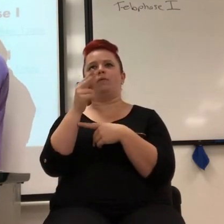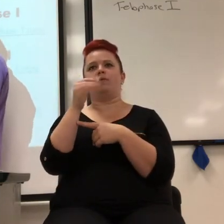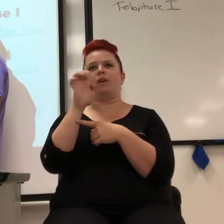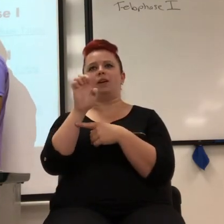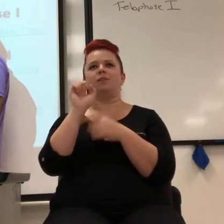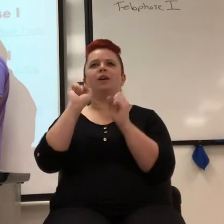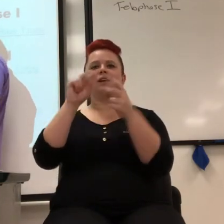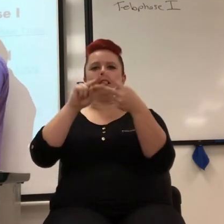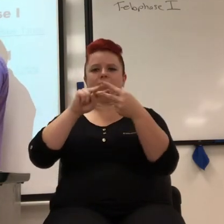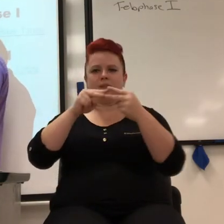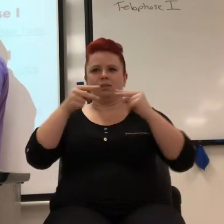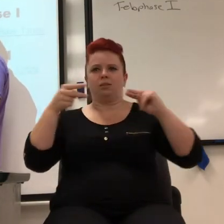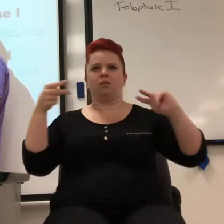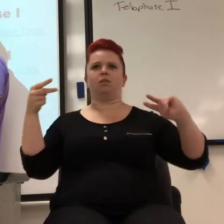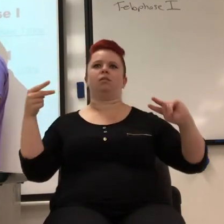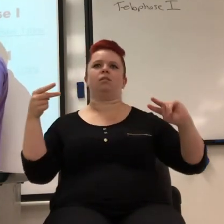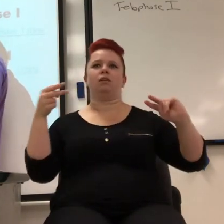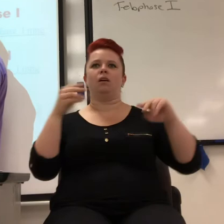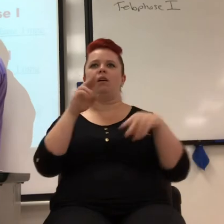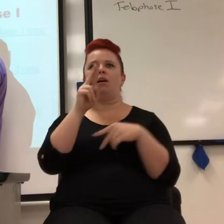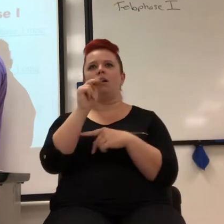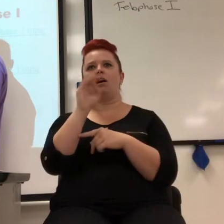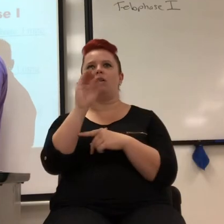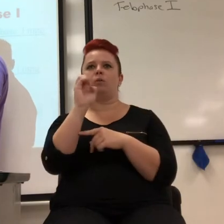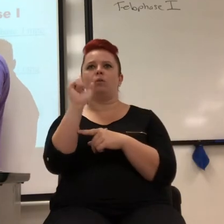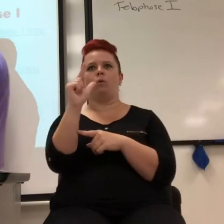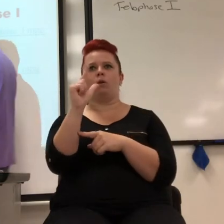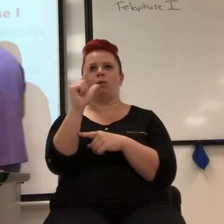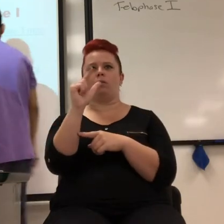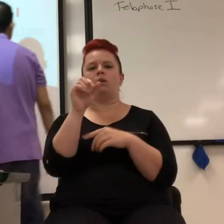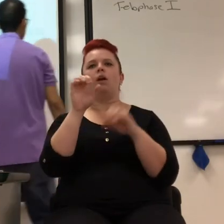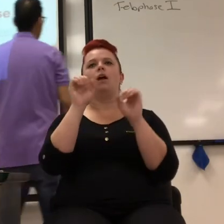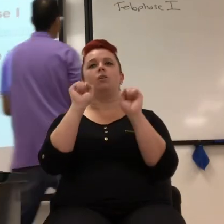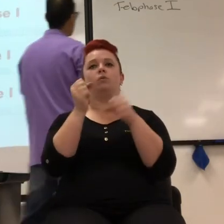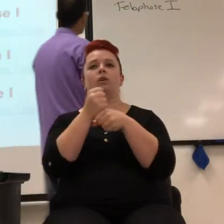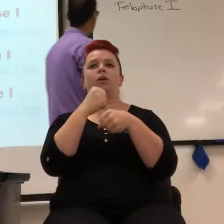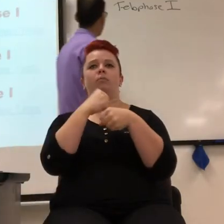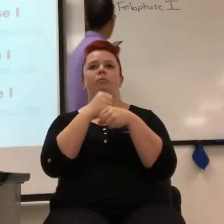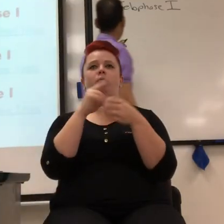speak. And you can reform the nuclear envelope.